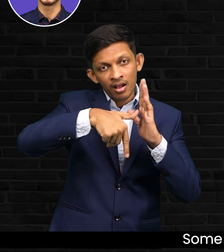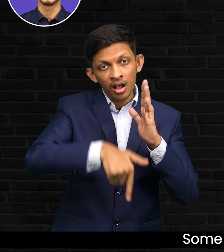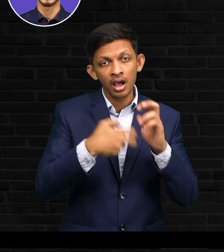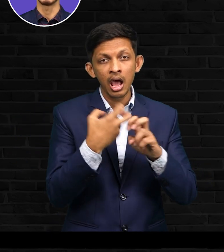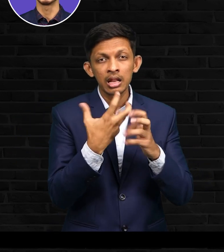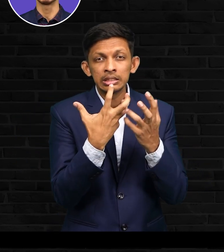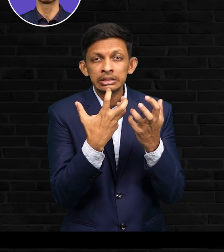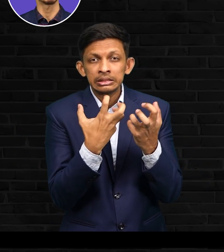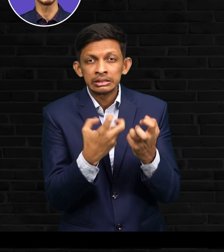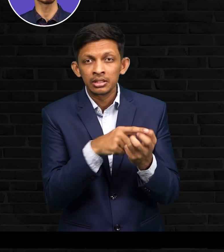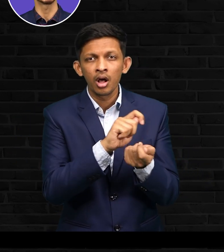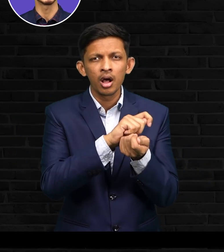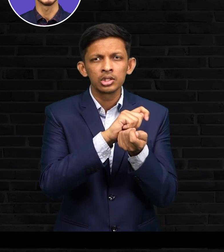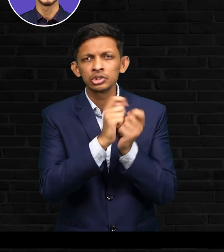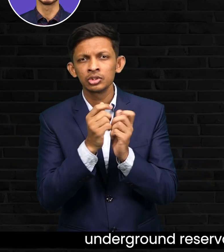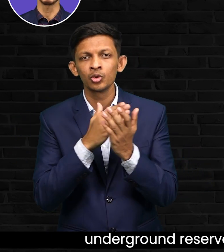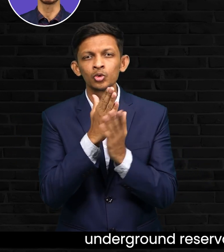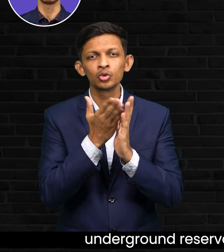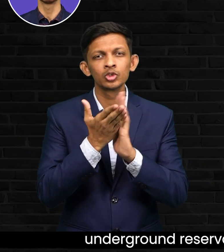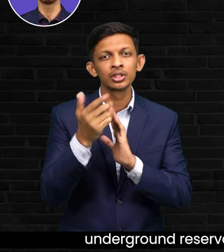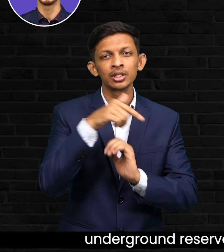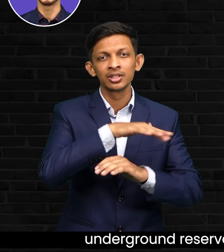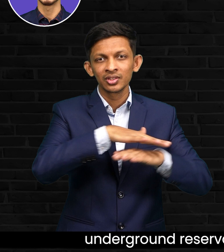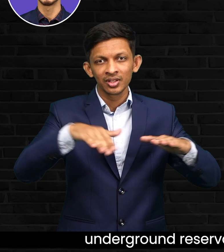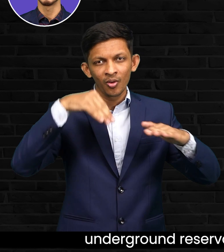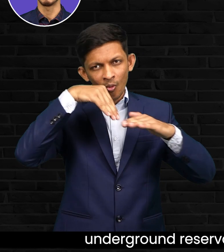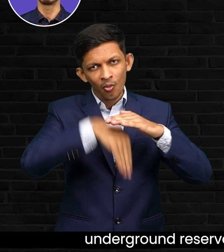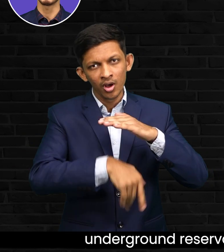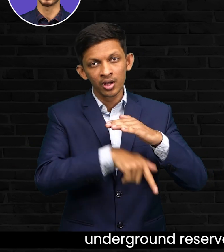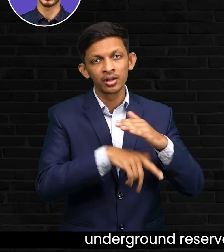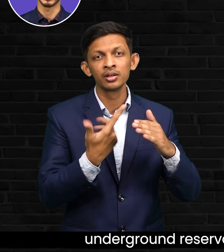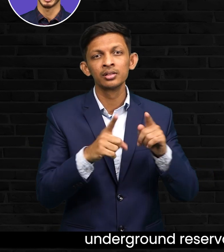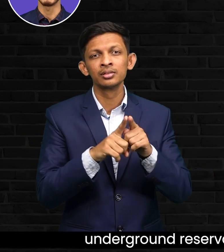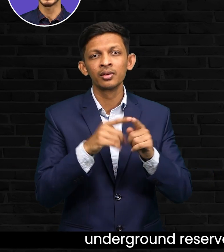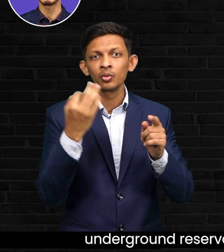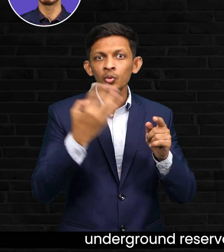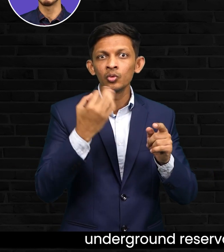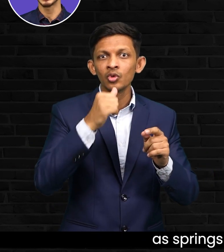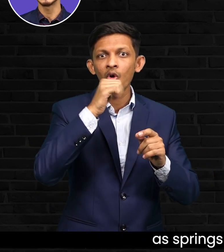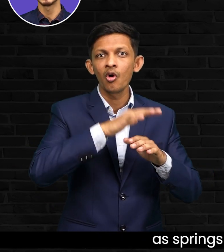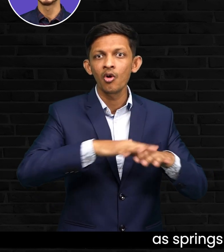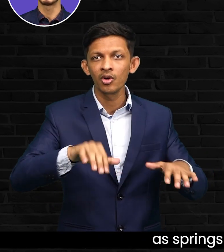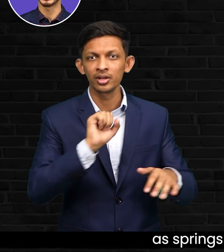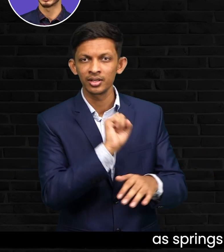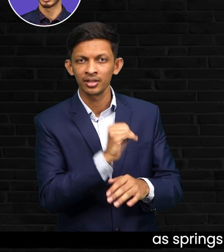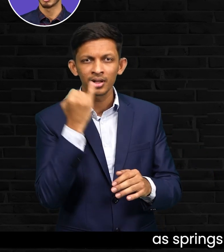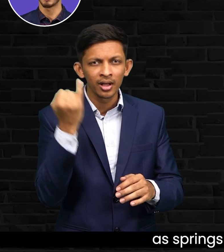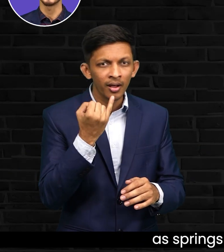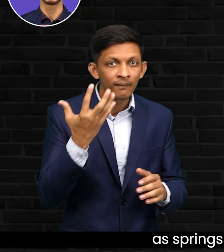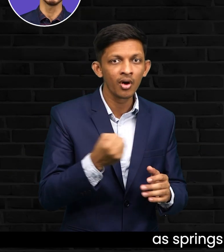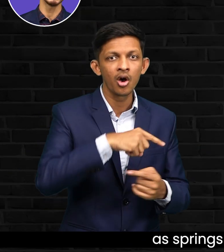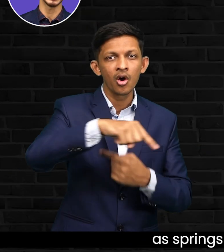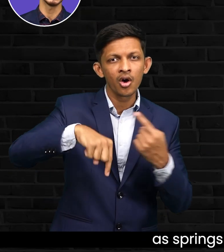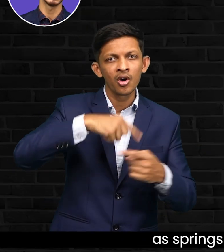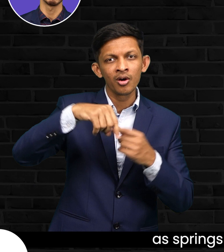the soil and becomes part of the groundwater reservoir of fresh water and may be found as springs or